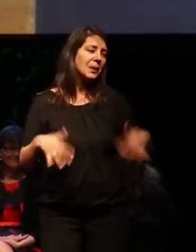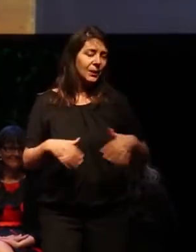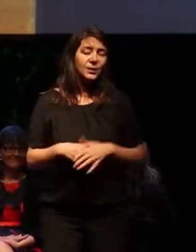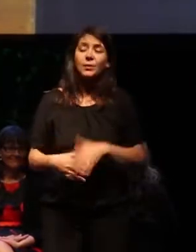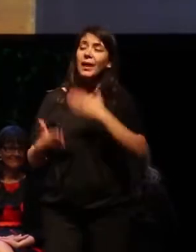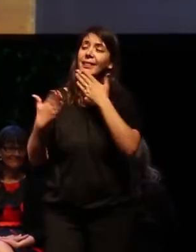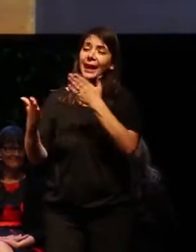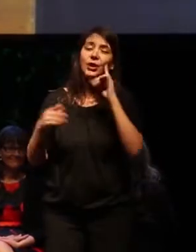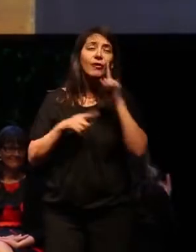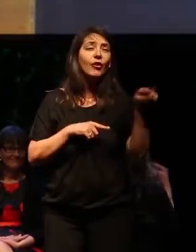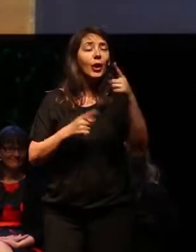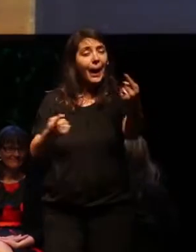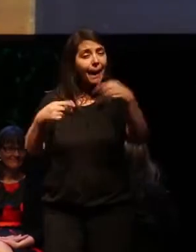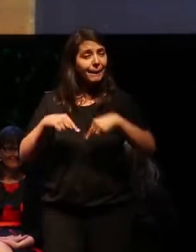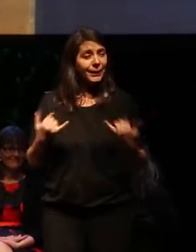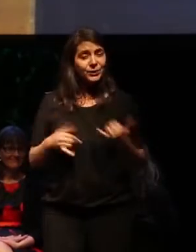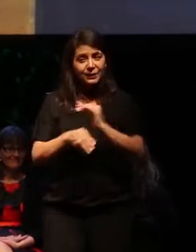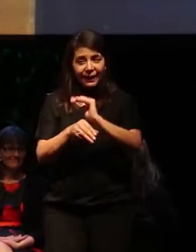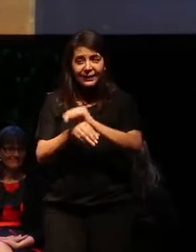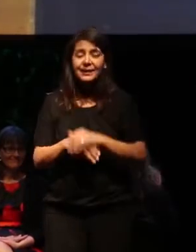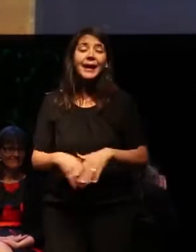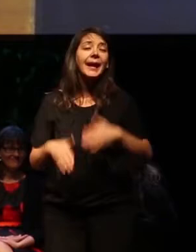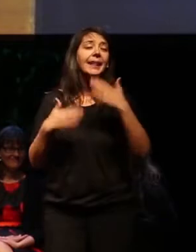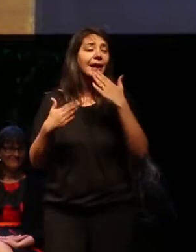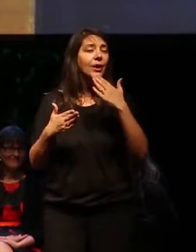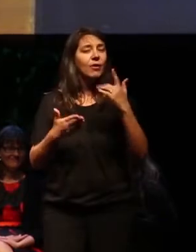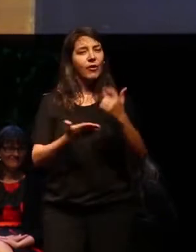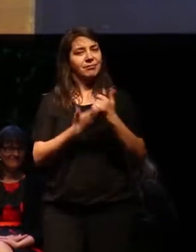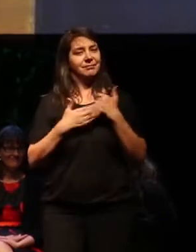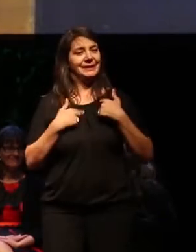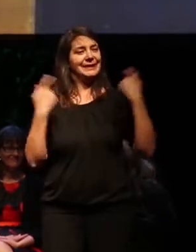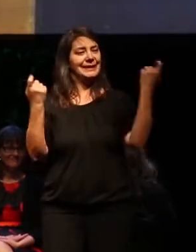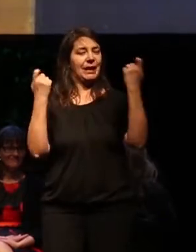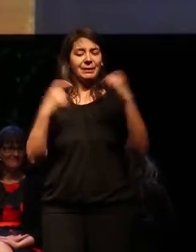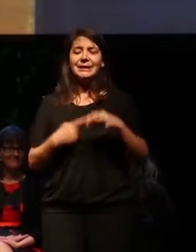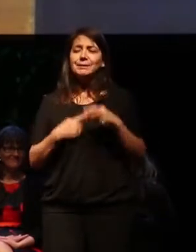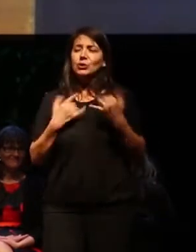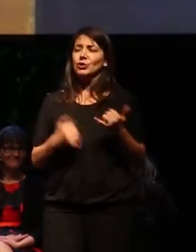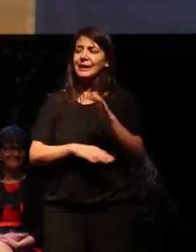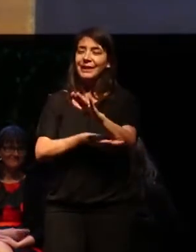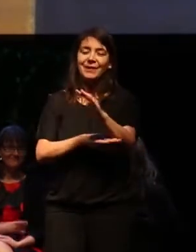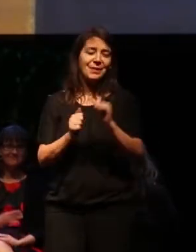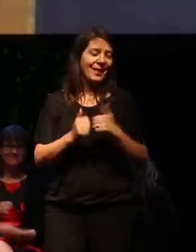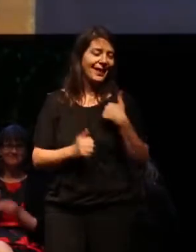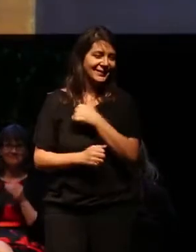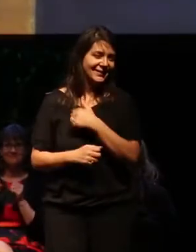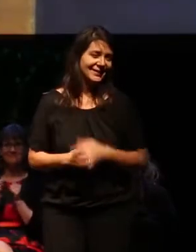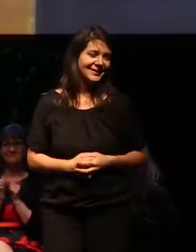Thank you all for coming out here tonight and celebrating this very special evening with us.